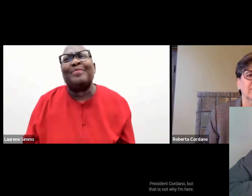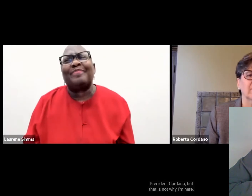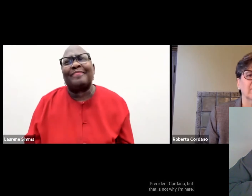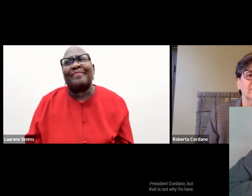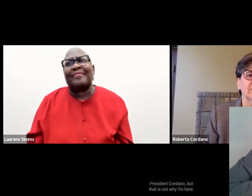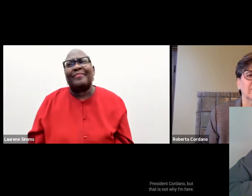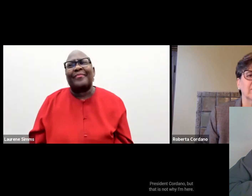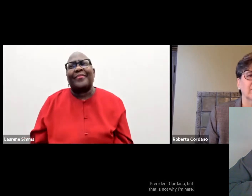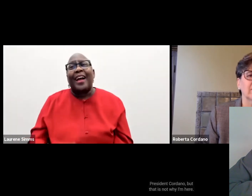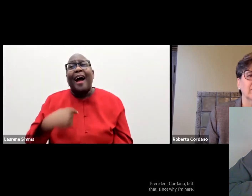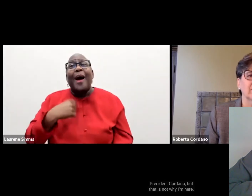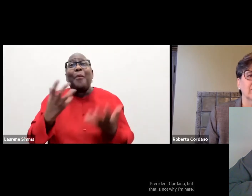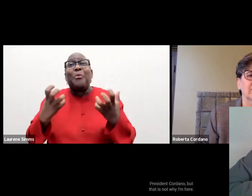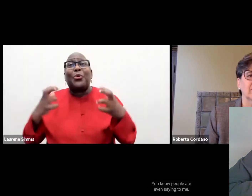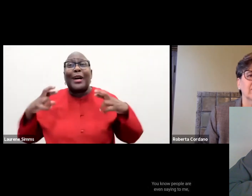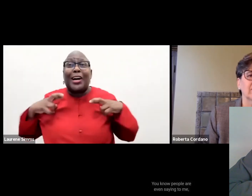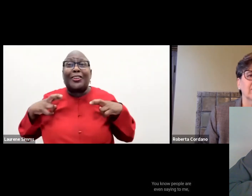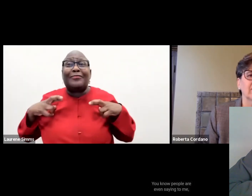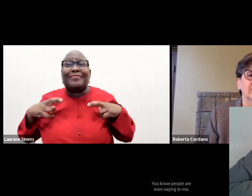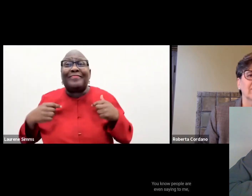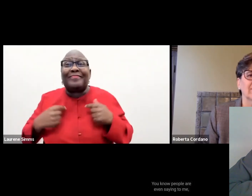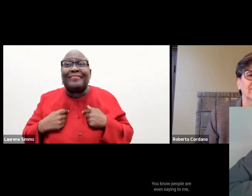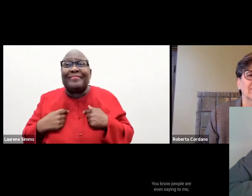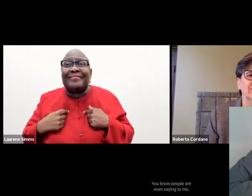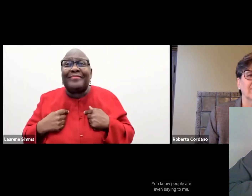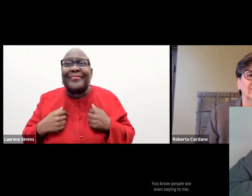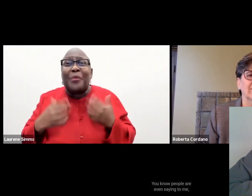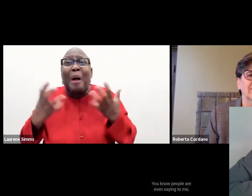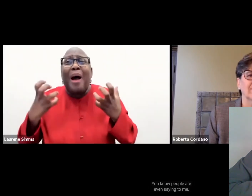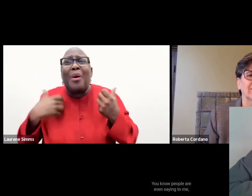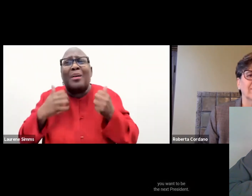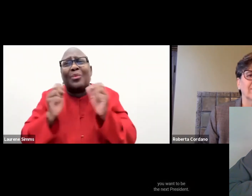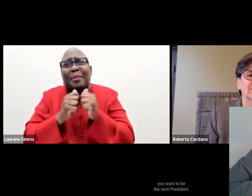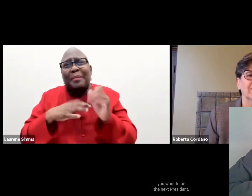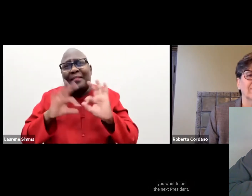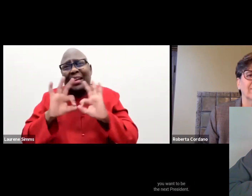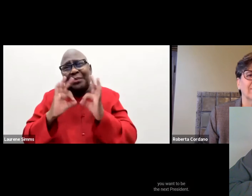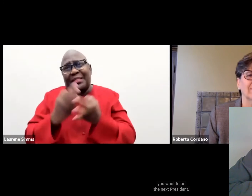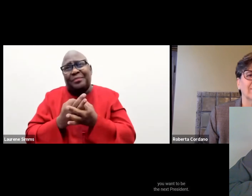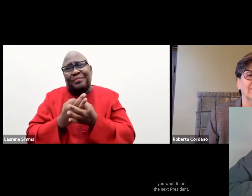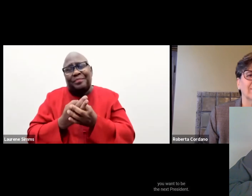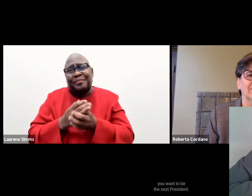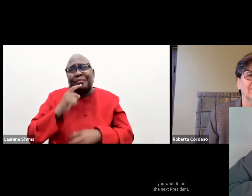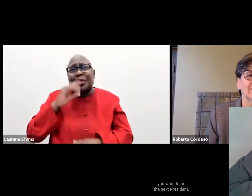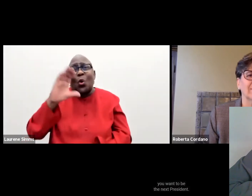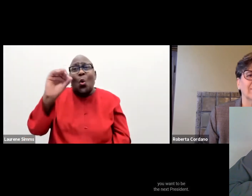And President Cornendo is the president, but that's not why we're here.